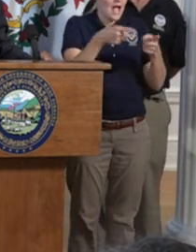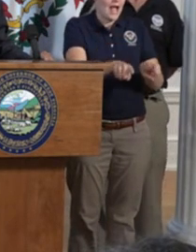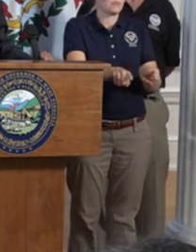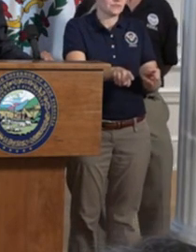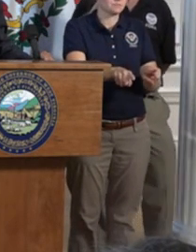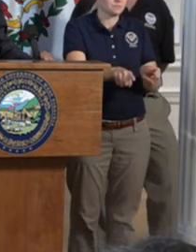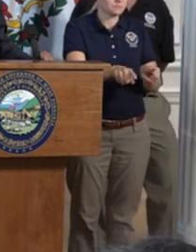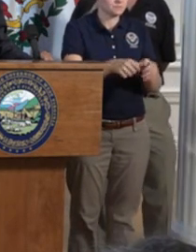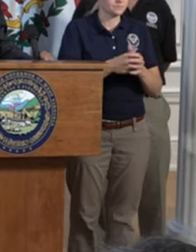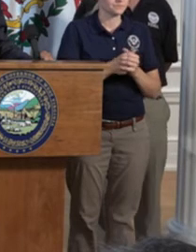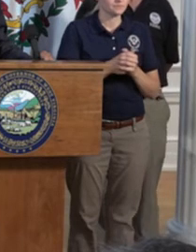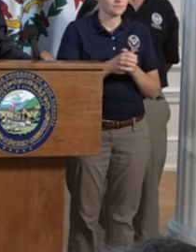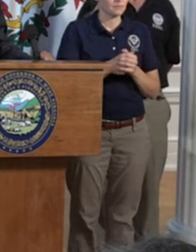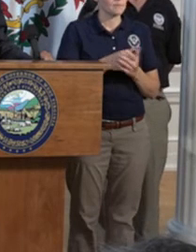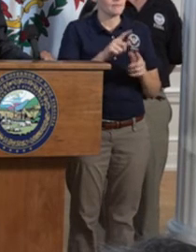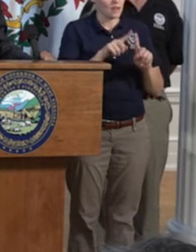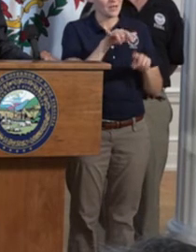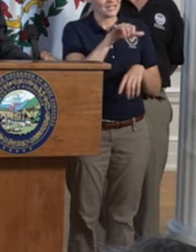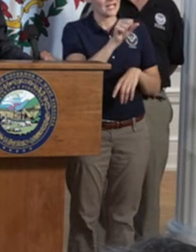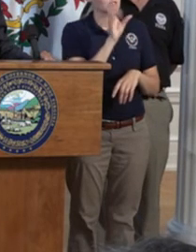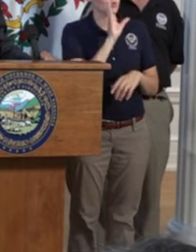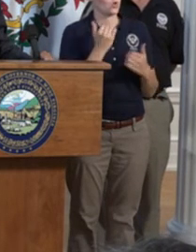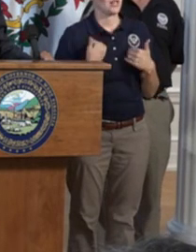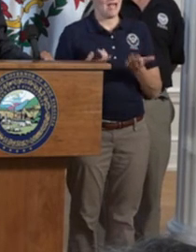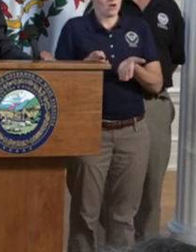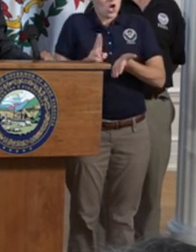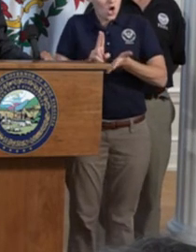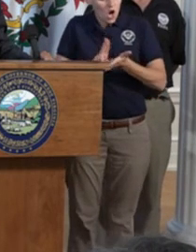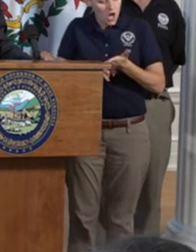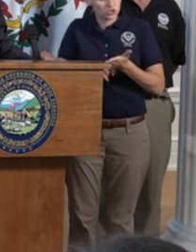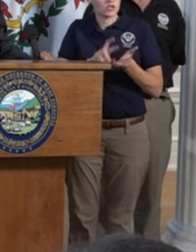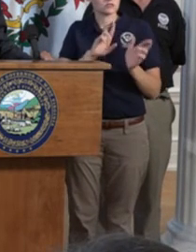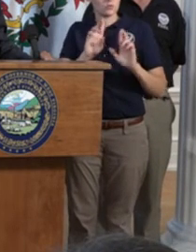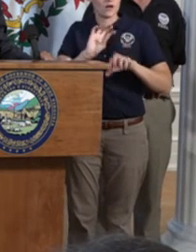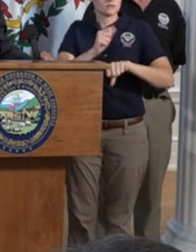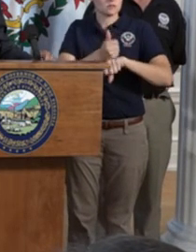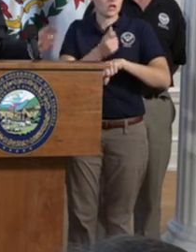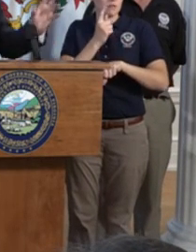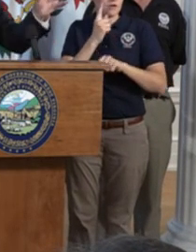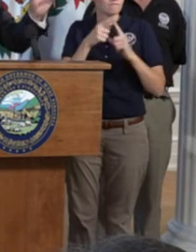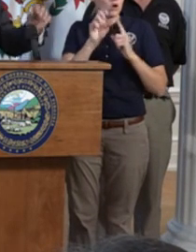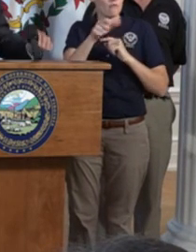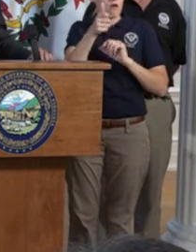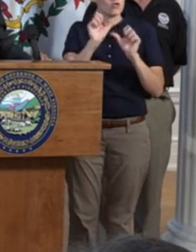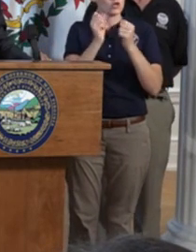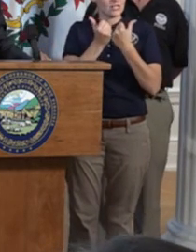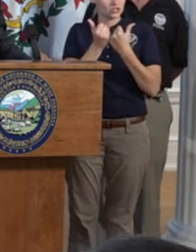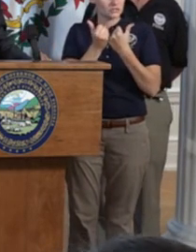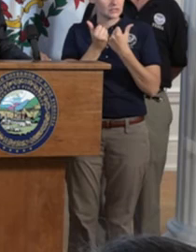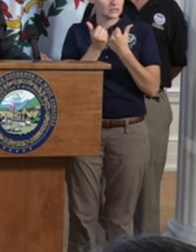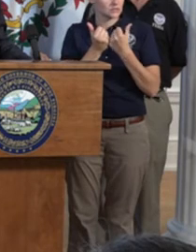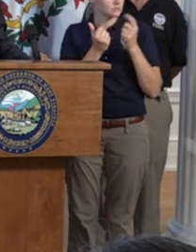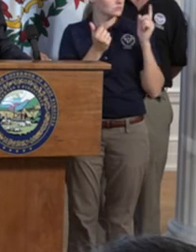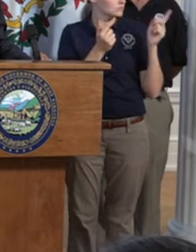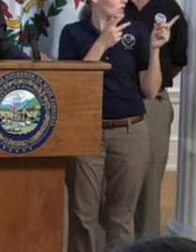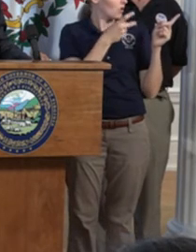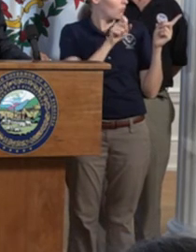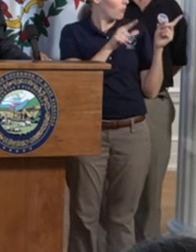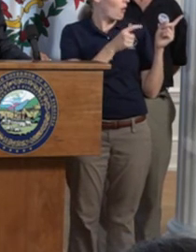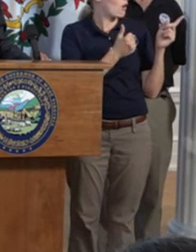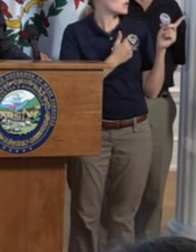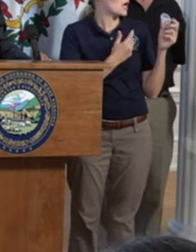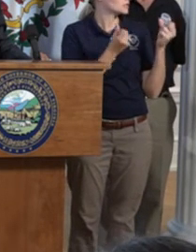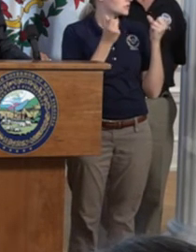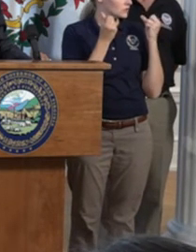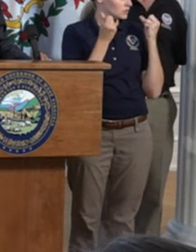So anyhow, yes, there will be contracts going out from other agencies. I know that Paul has got a lot of debris still